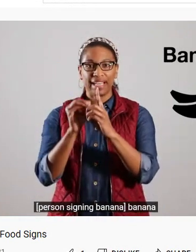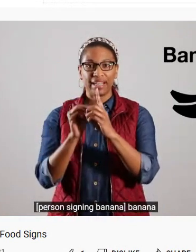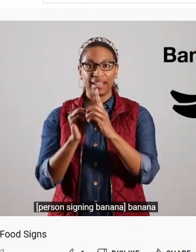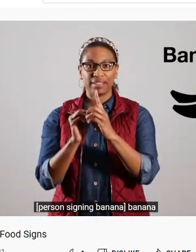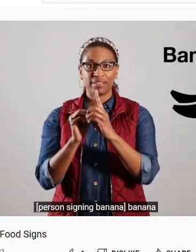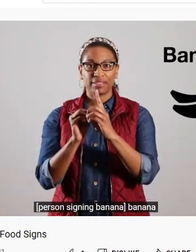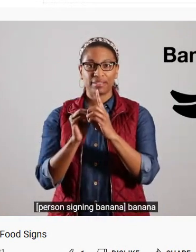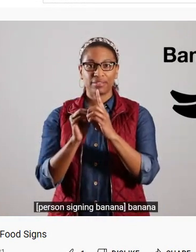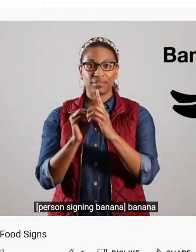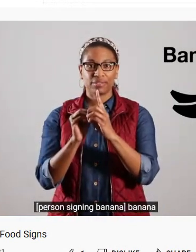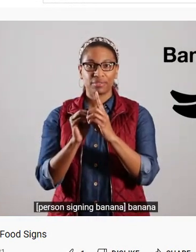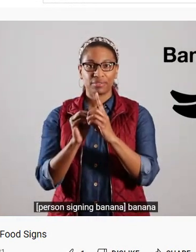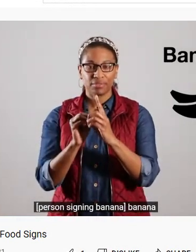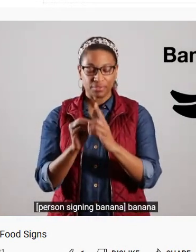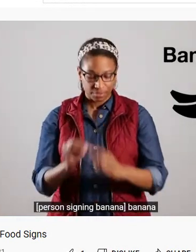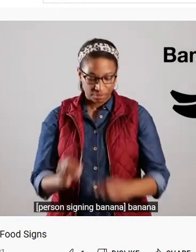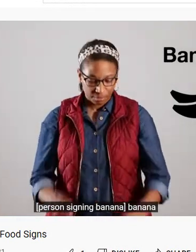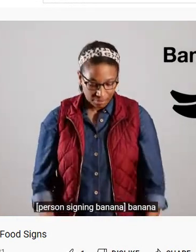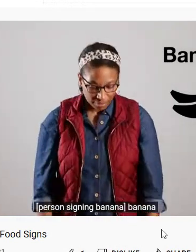Banana.